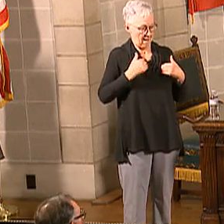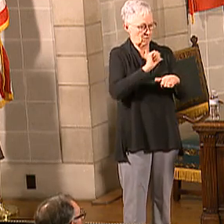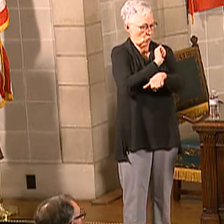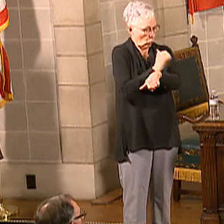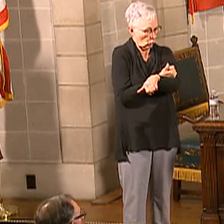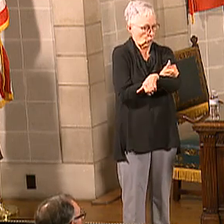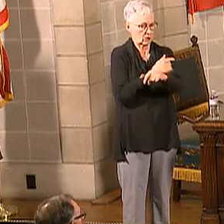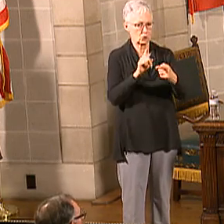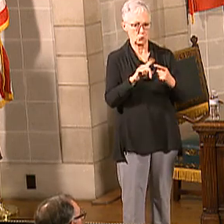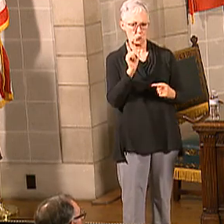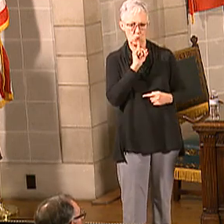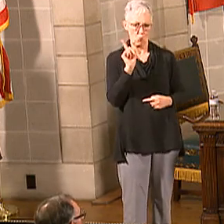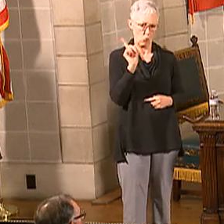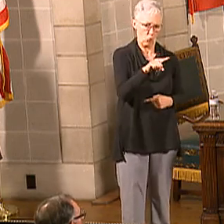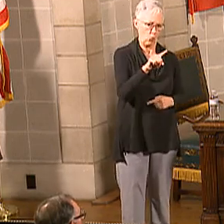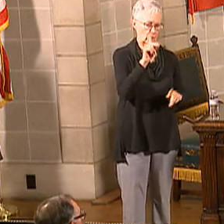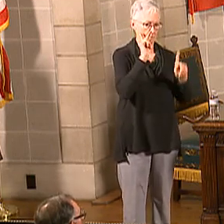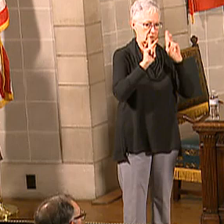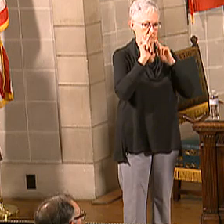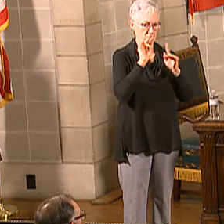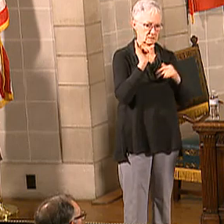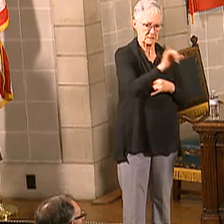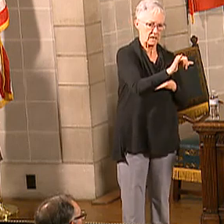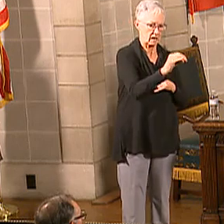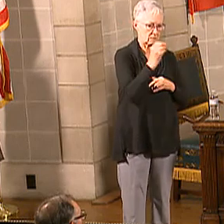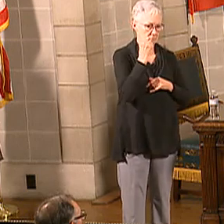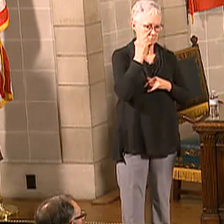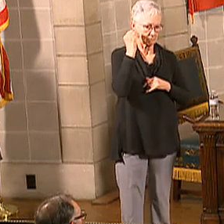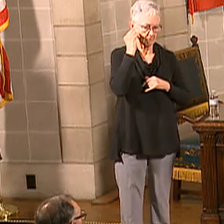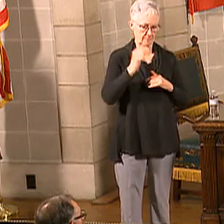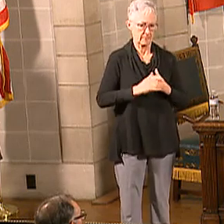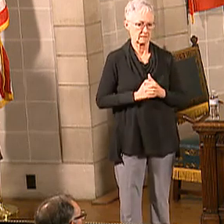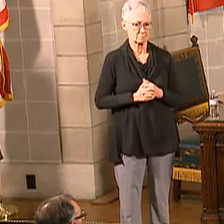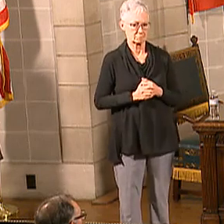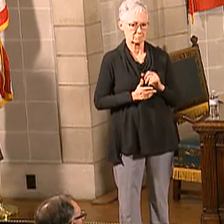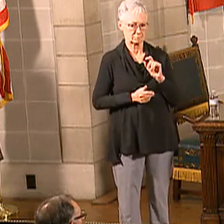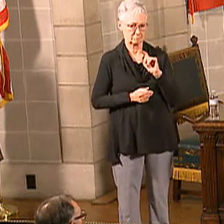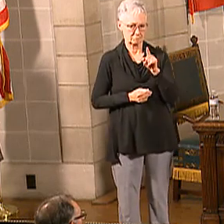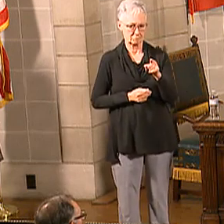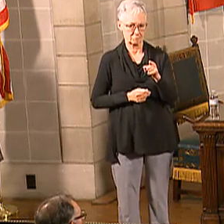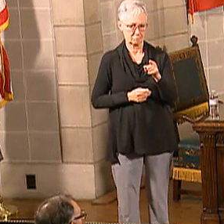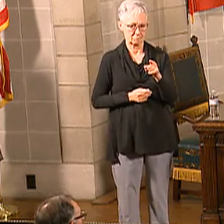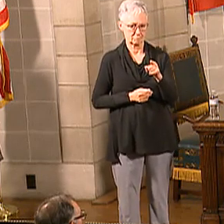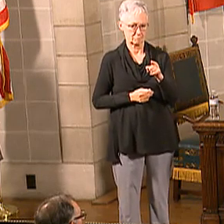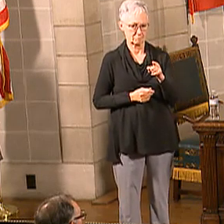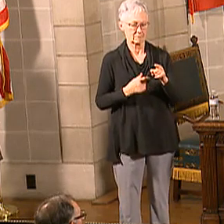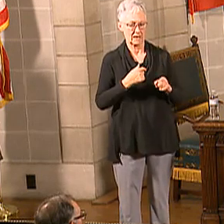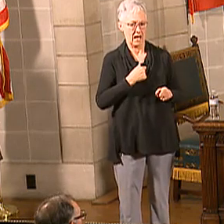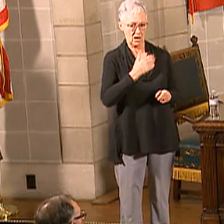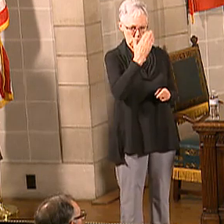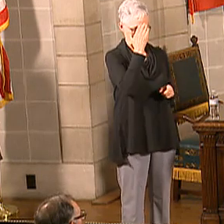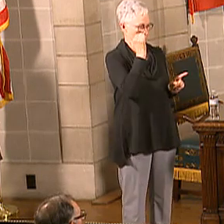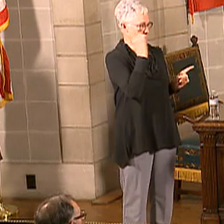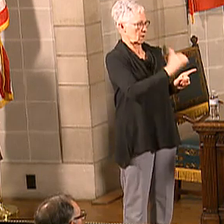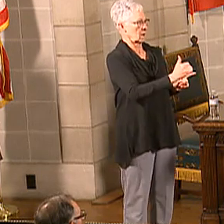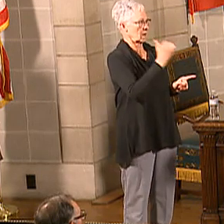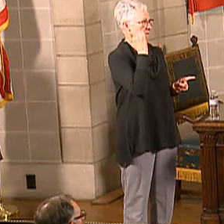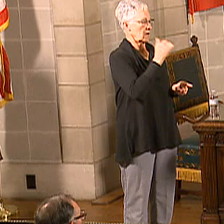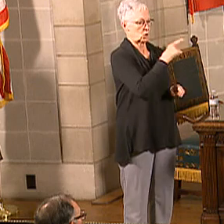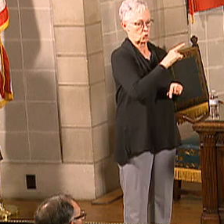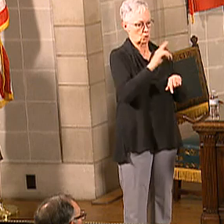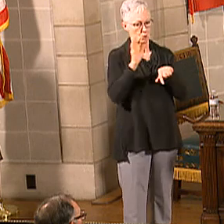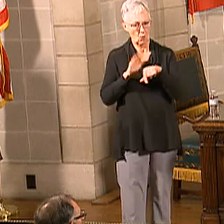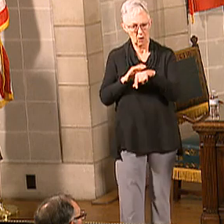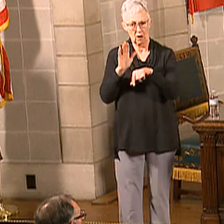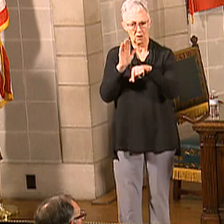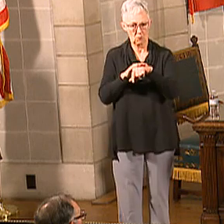that. I know every day you're here and you start your news conference, comply with these measures. Right. Wouldn't the easiest